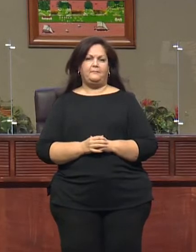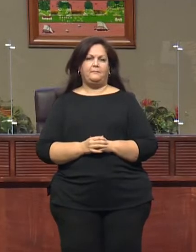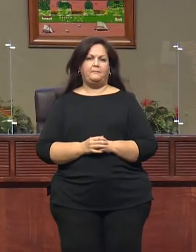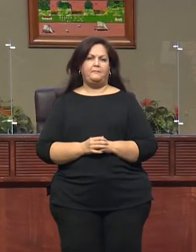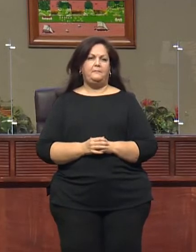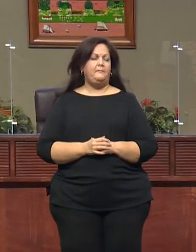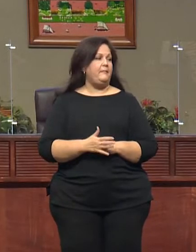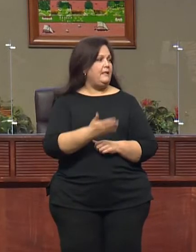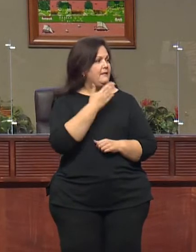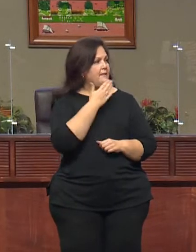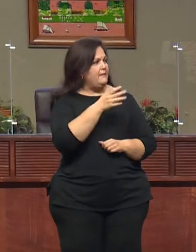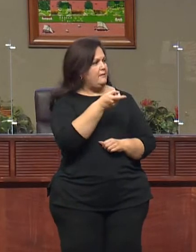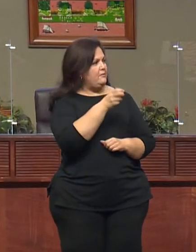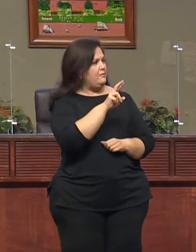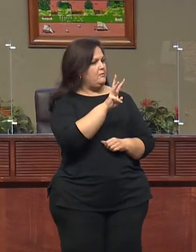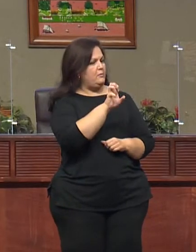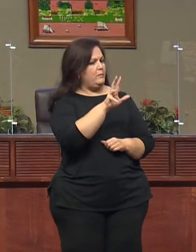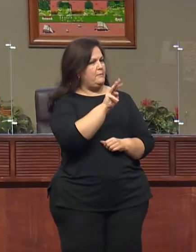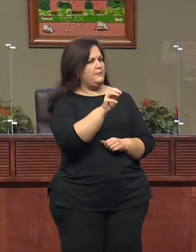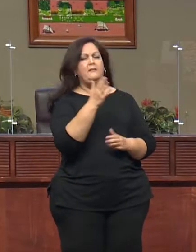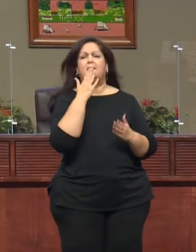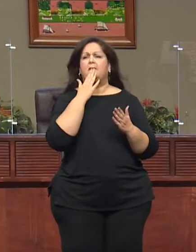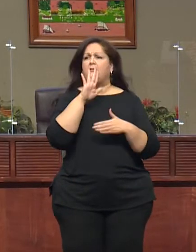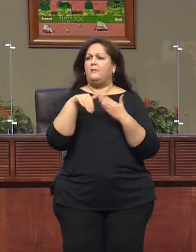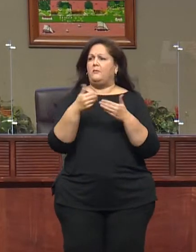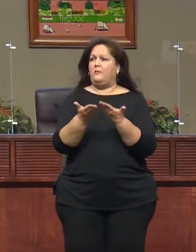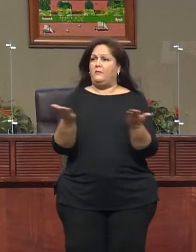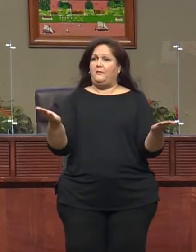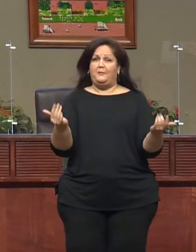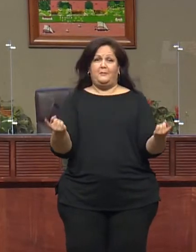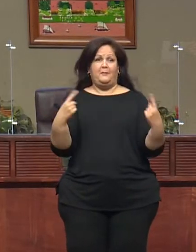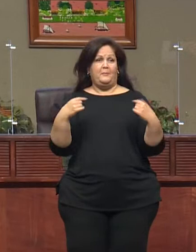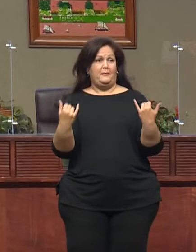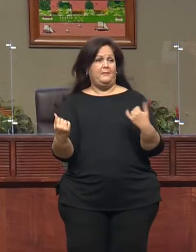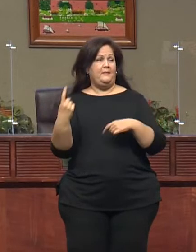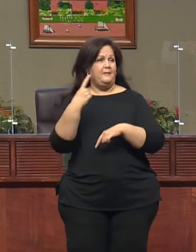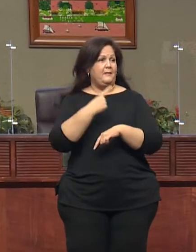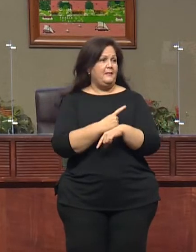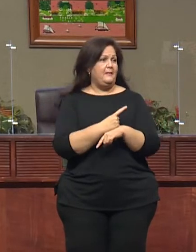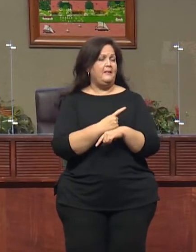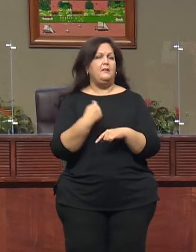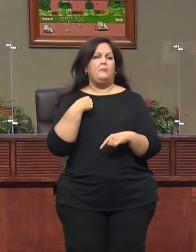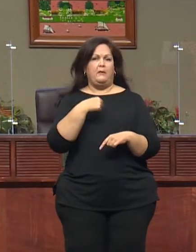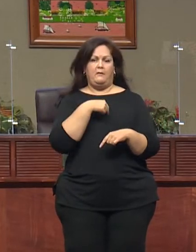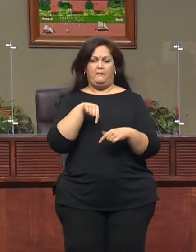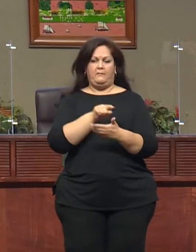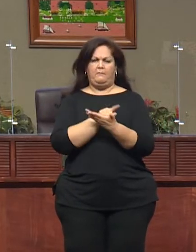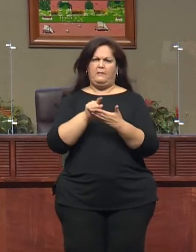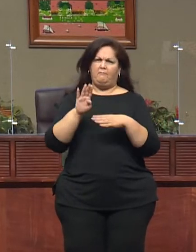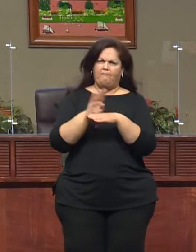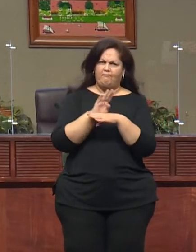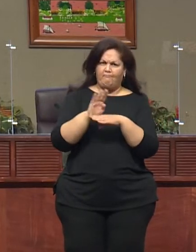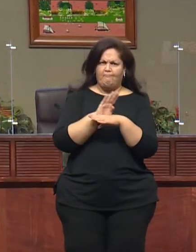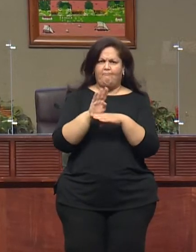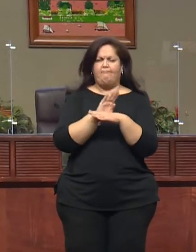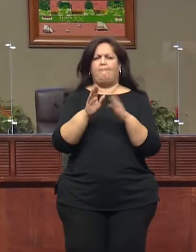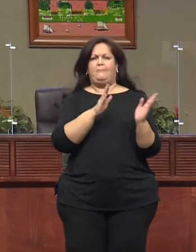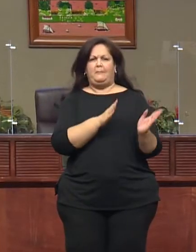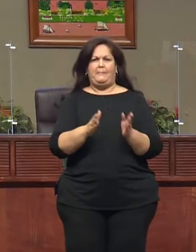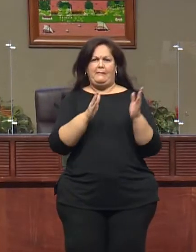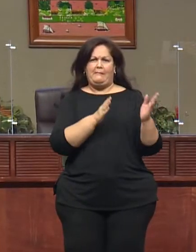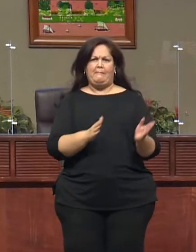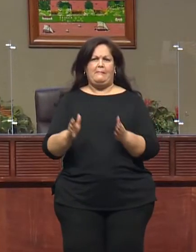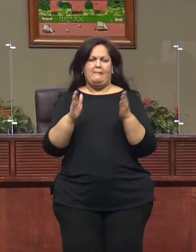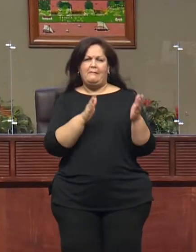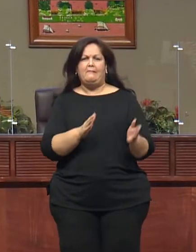All right, thank you, Dr. Williamson. Thank you to all of you for being here this afternoon. We have a busy week planned for us ahead. I